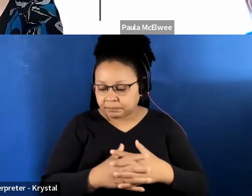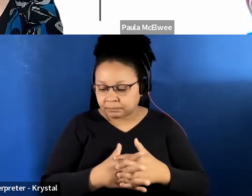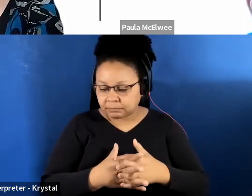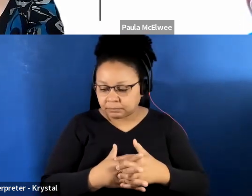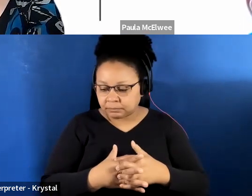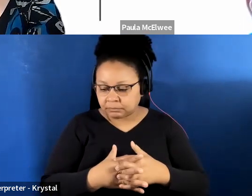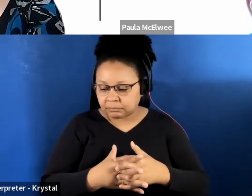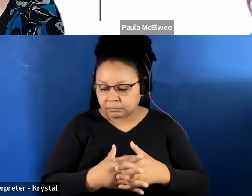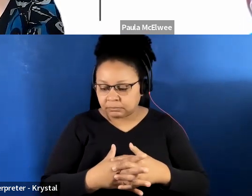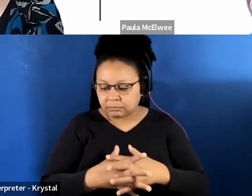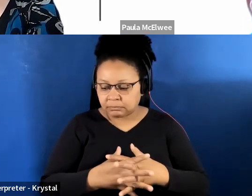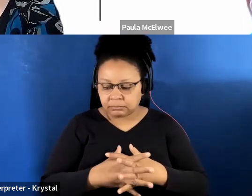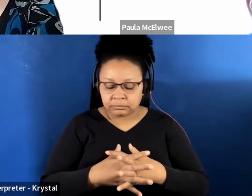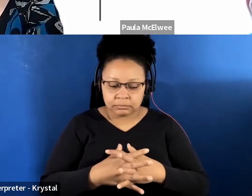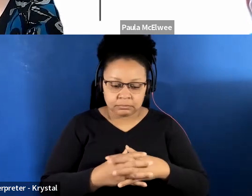it does the right thing.